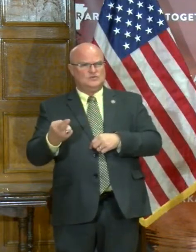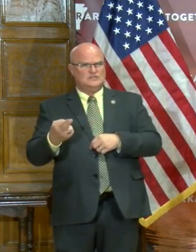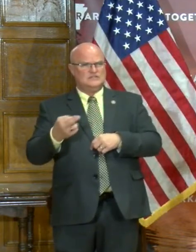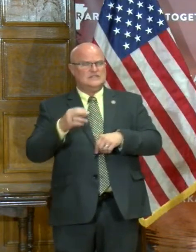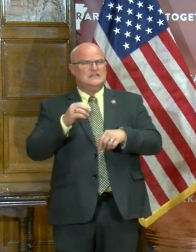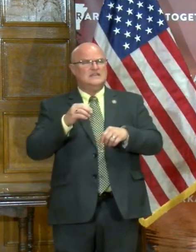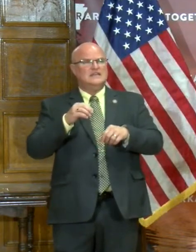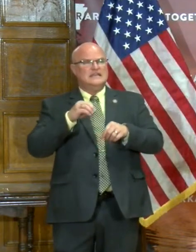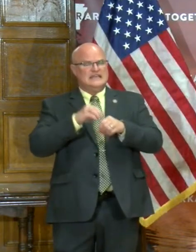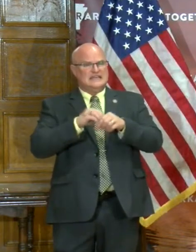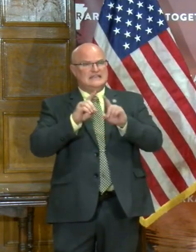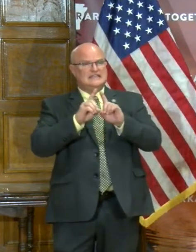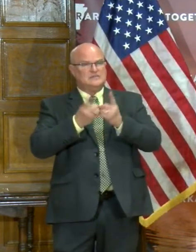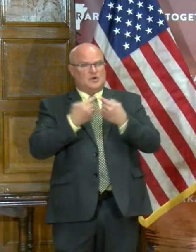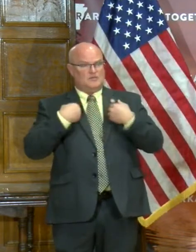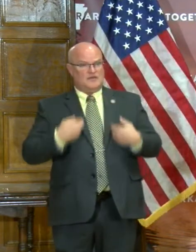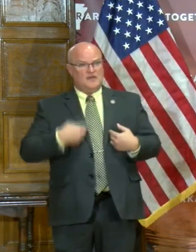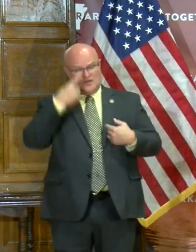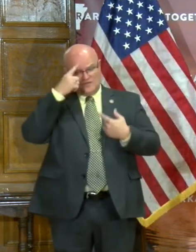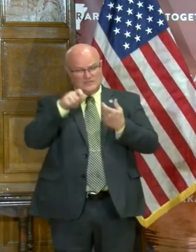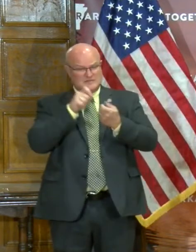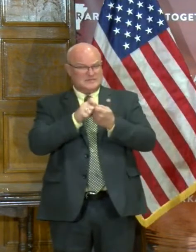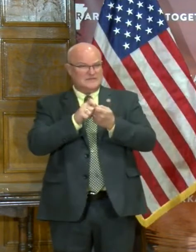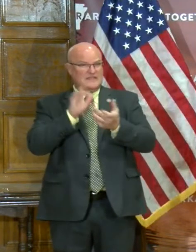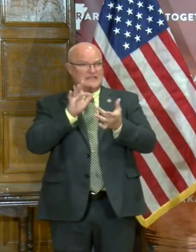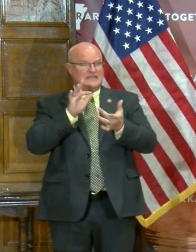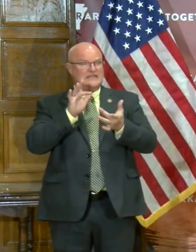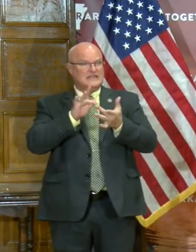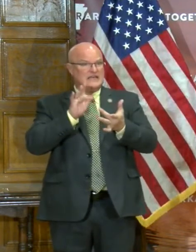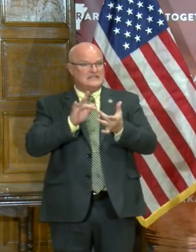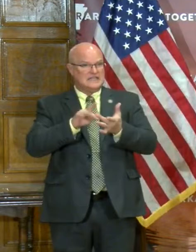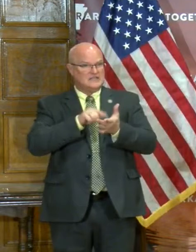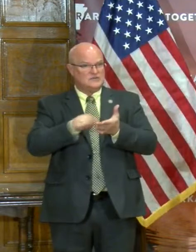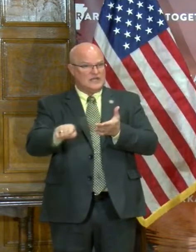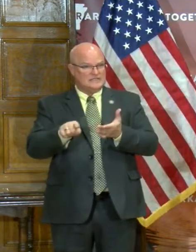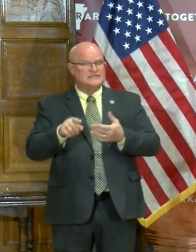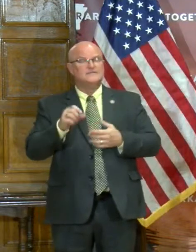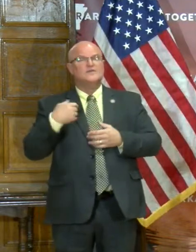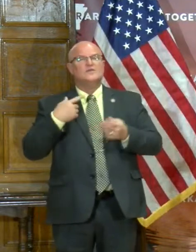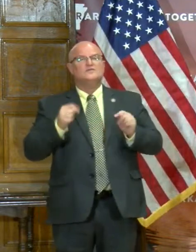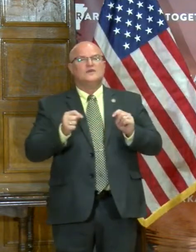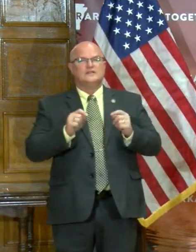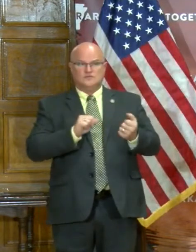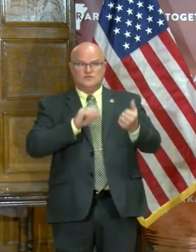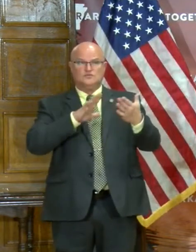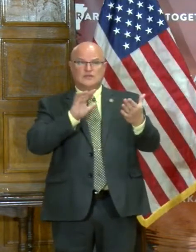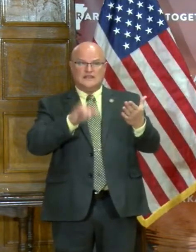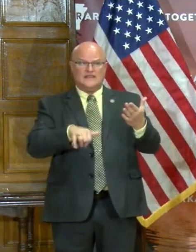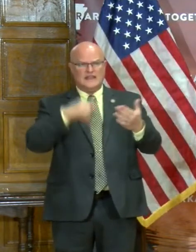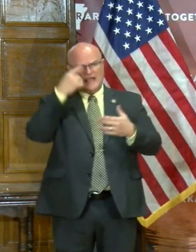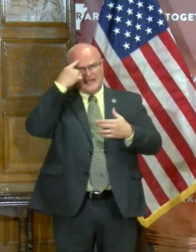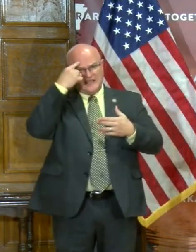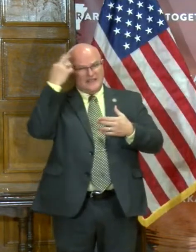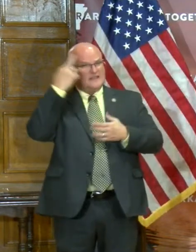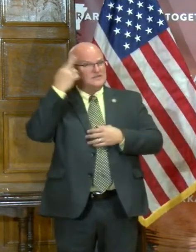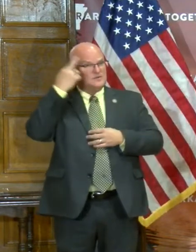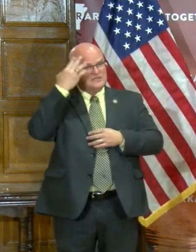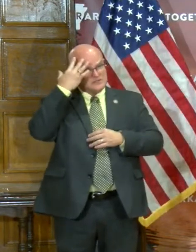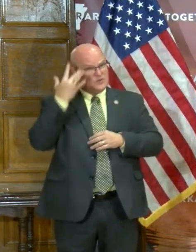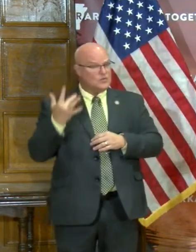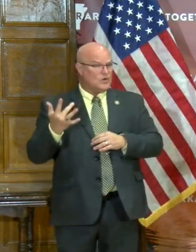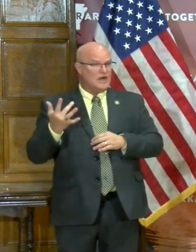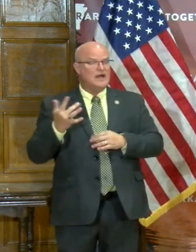the Department of Health specifically for case investigation support. So we've tried to address that, and I think that's the reason